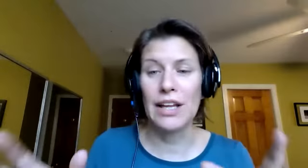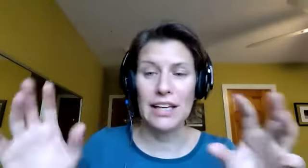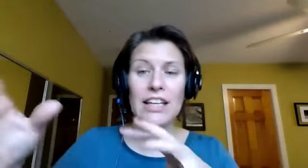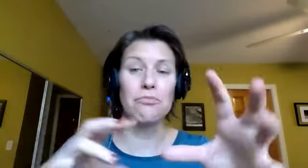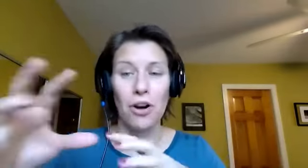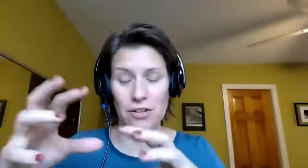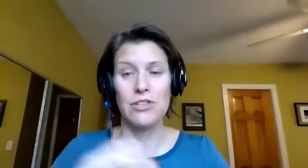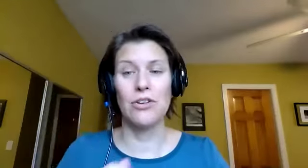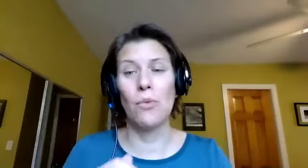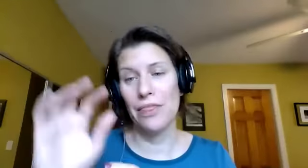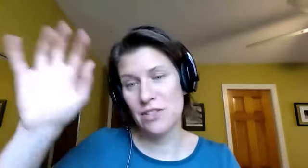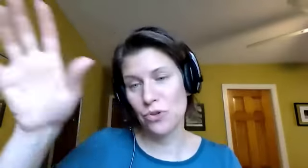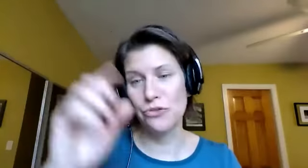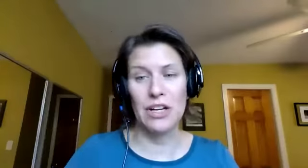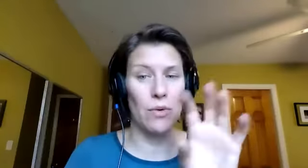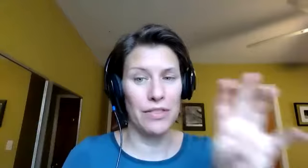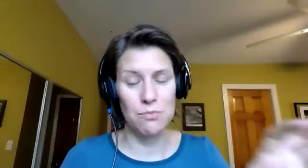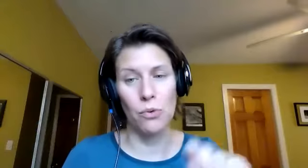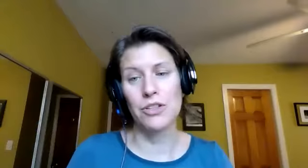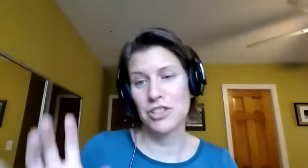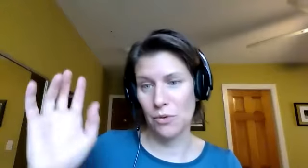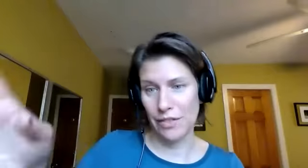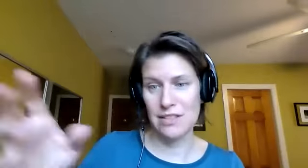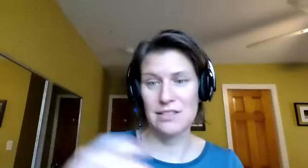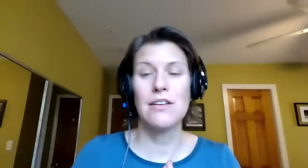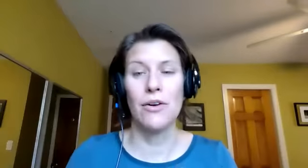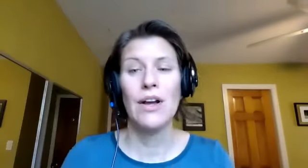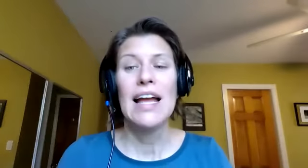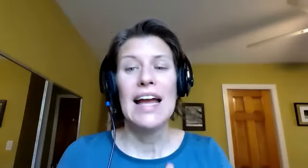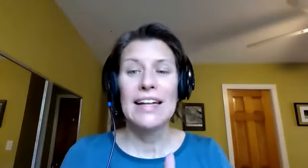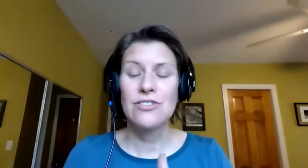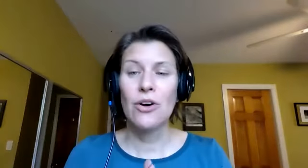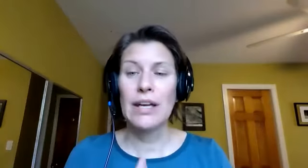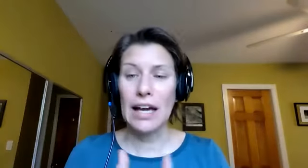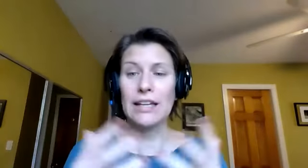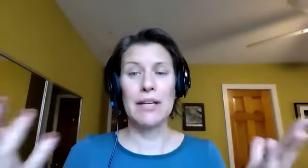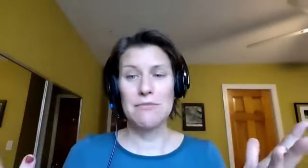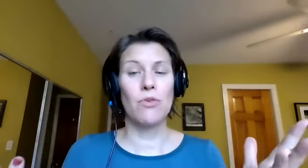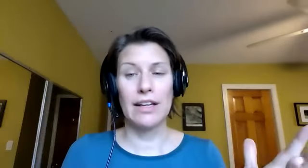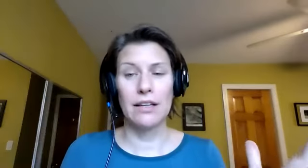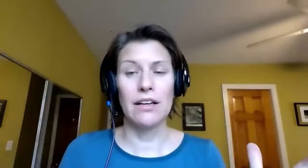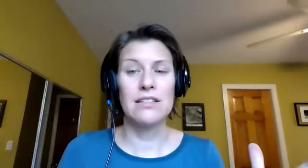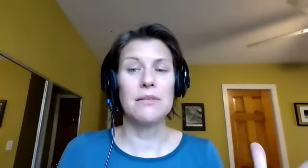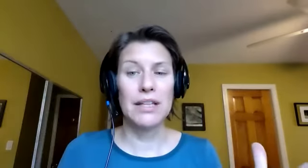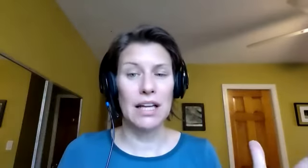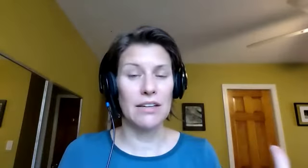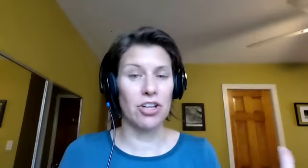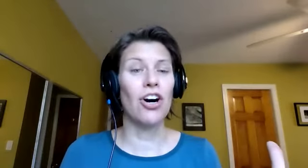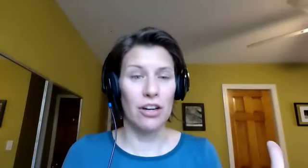like a kit of parts, you know, I want this roof and I want this porch and I want this, you know, and so it kind of becomes more like a, assembly line of a car,